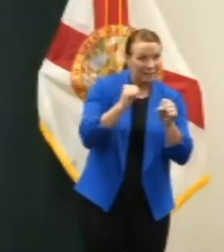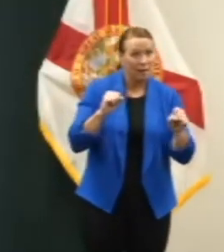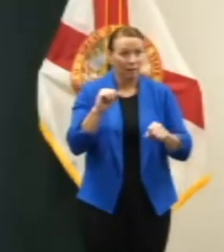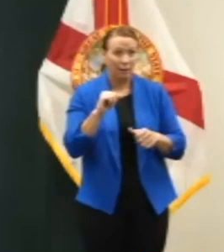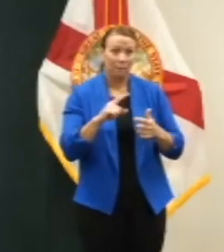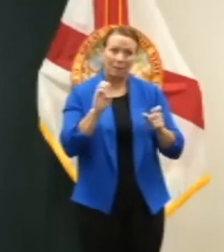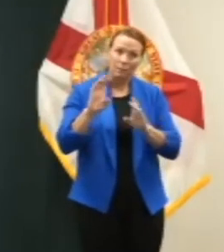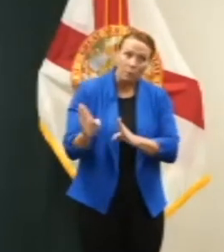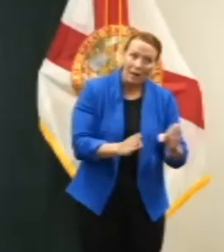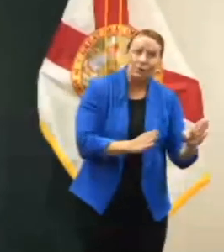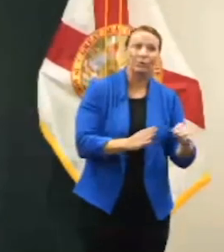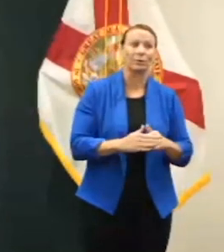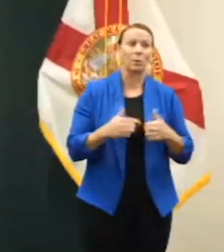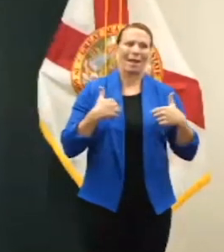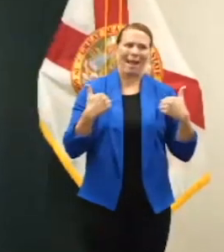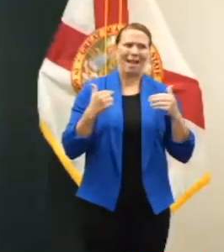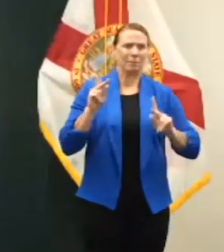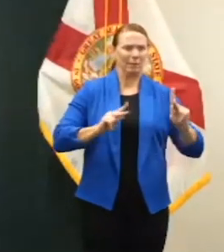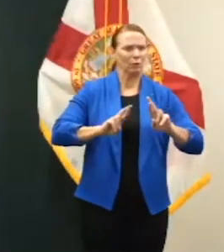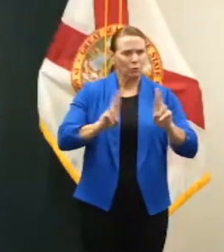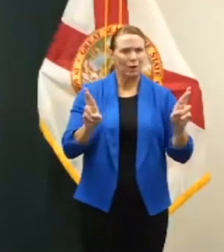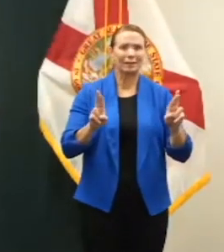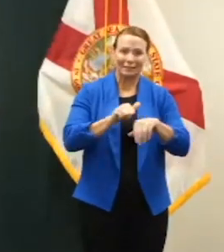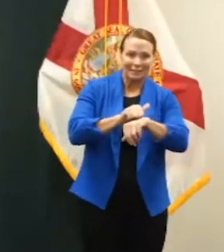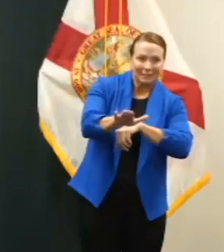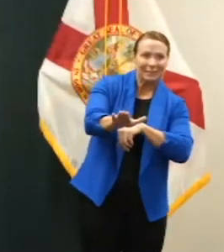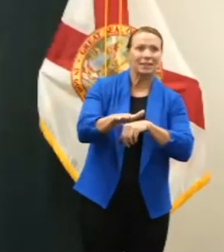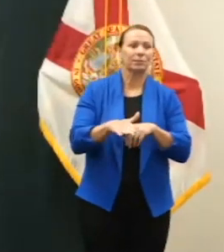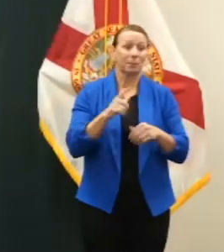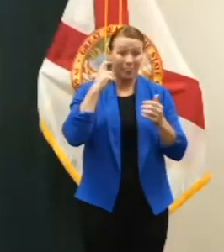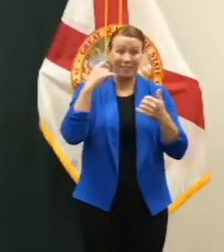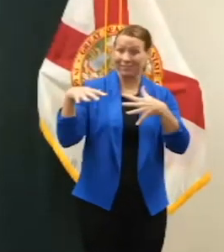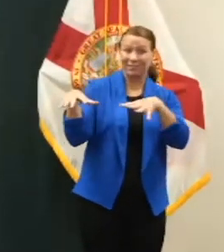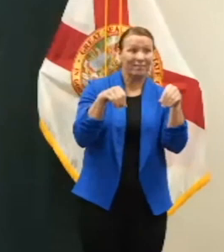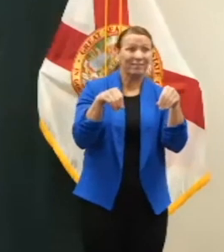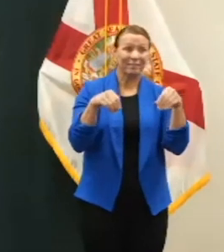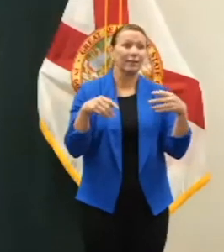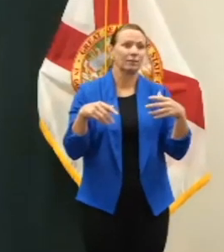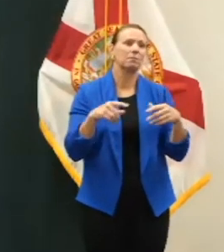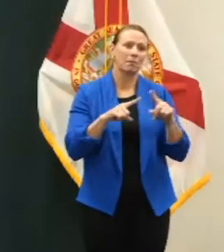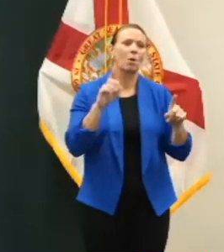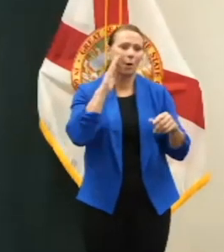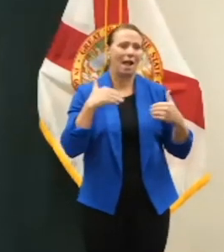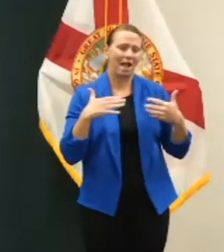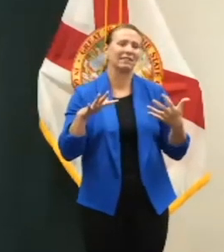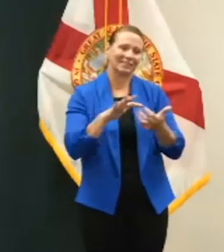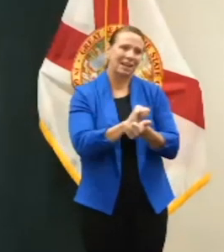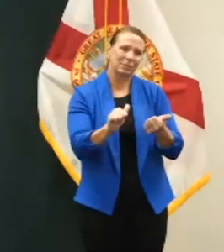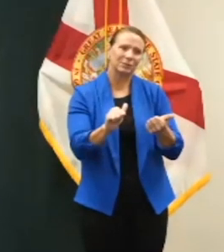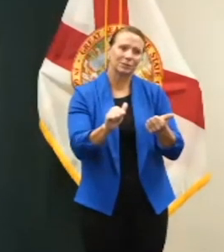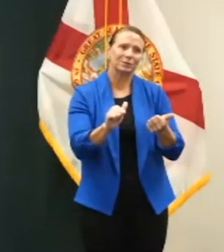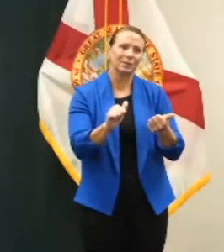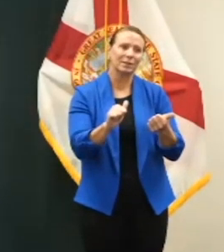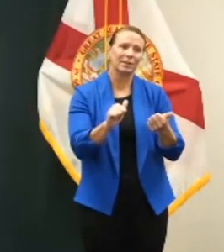get it connected as soon as possible, but there is going to be damage to the power grid and the power system with, I shouldn't say the